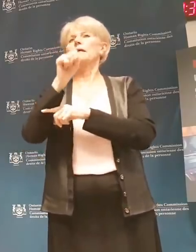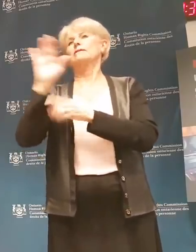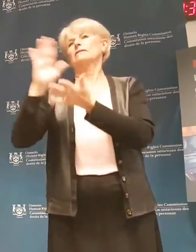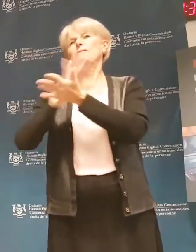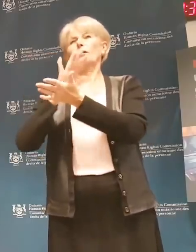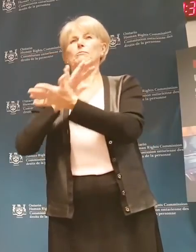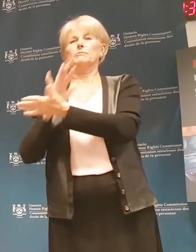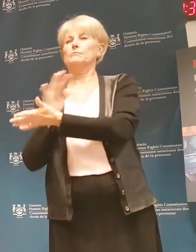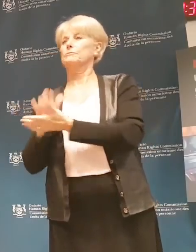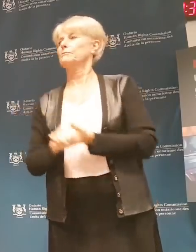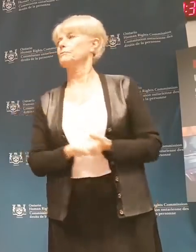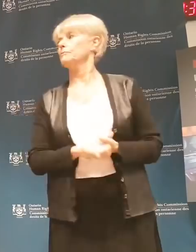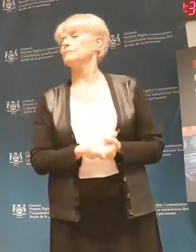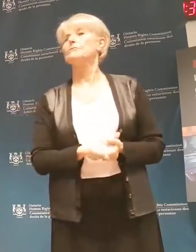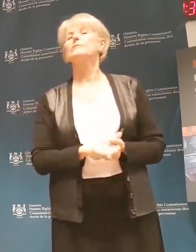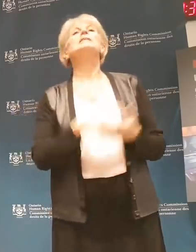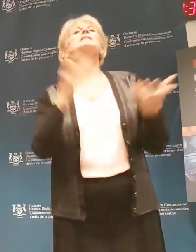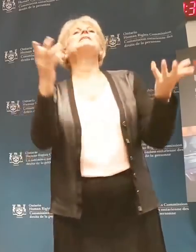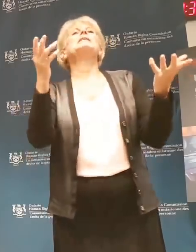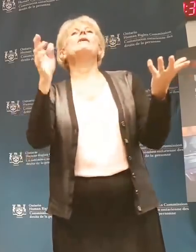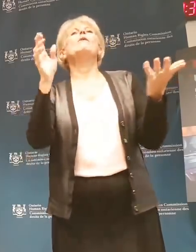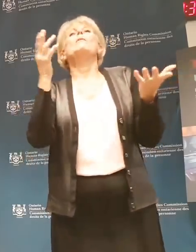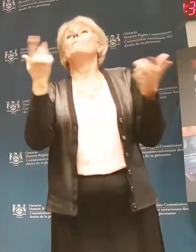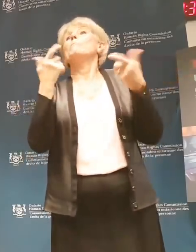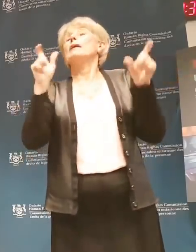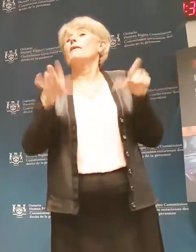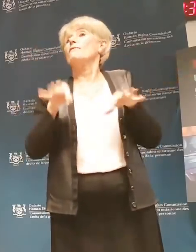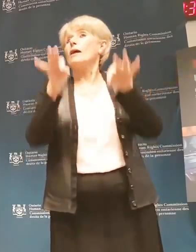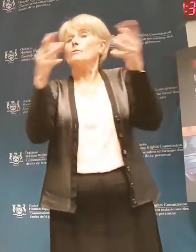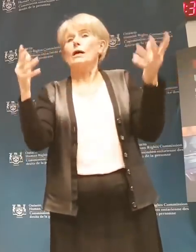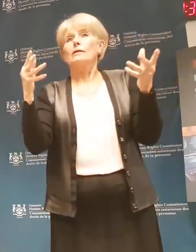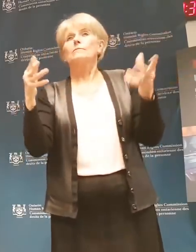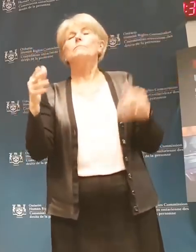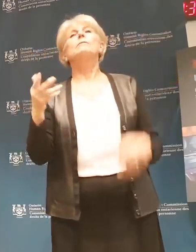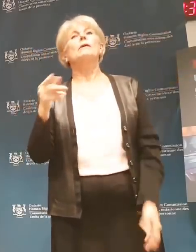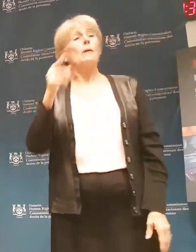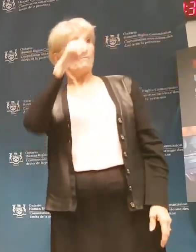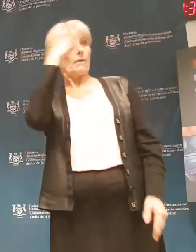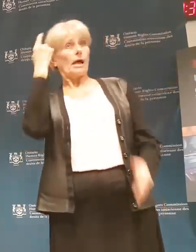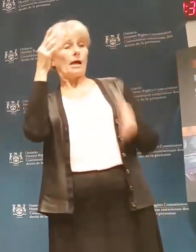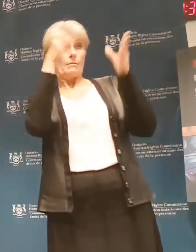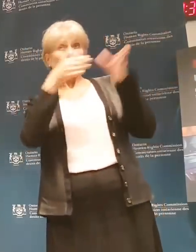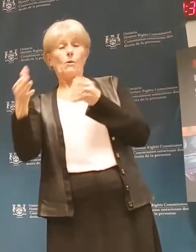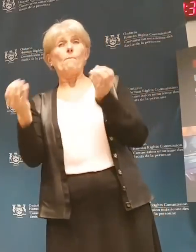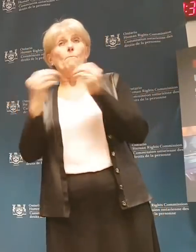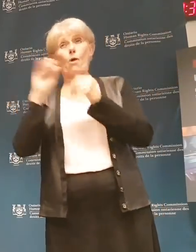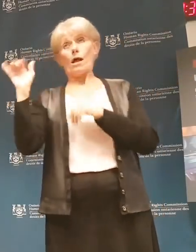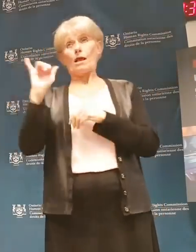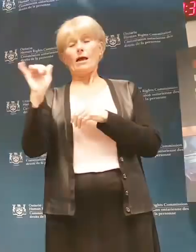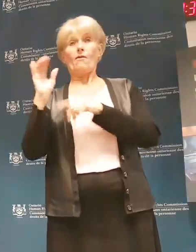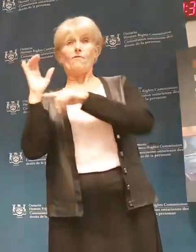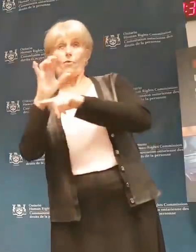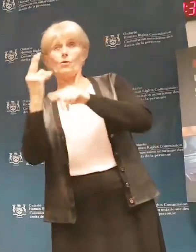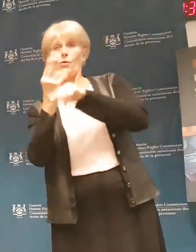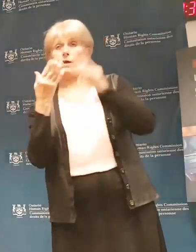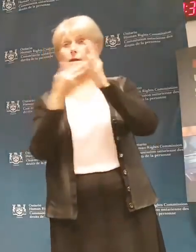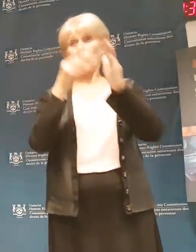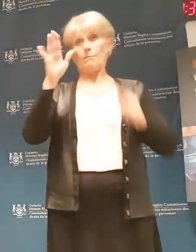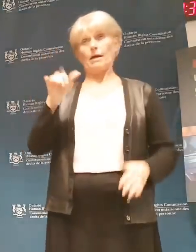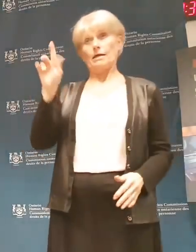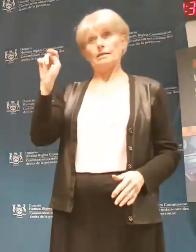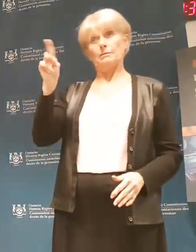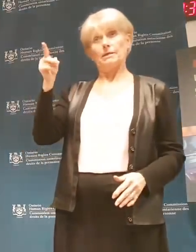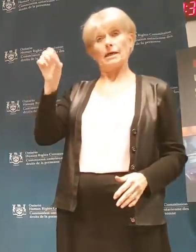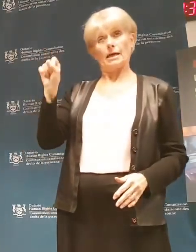documents. What are some of the major findings? Are Black people more likely to have force used against them by the